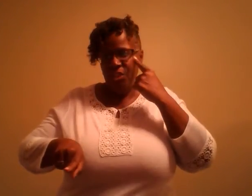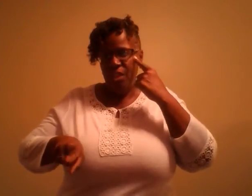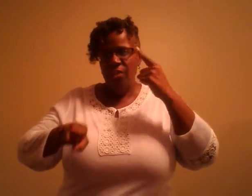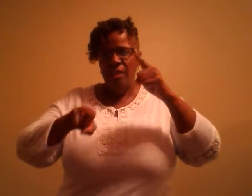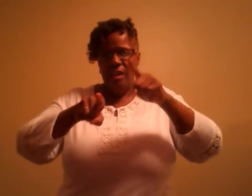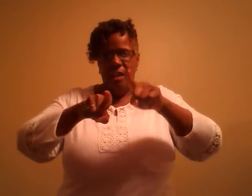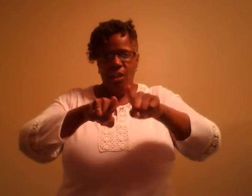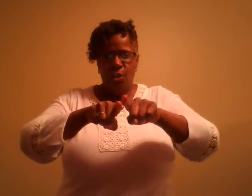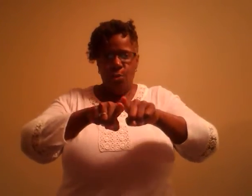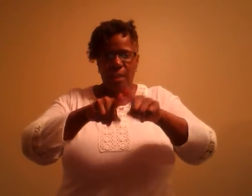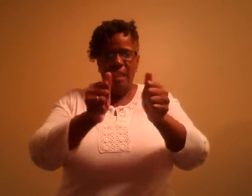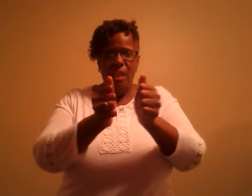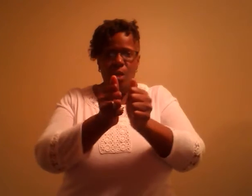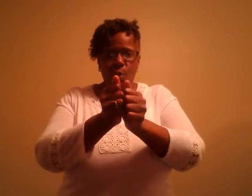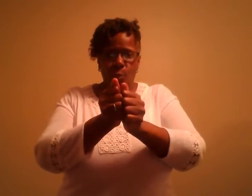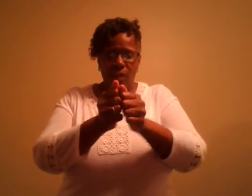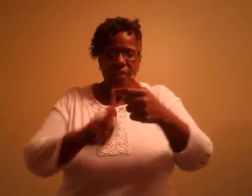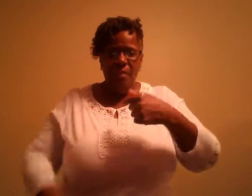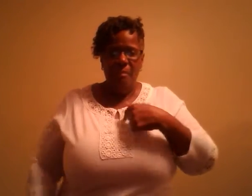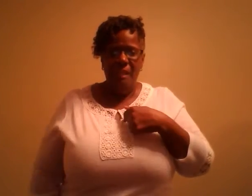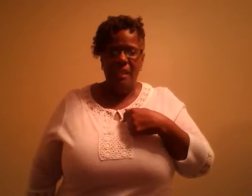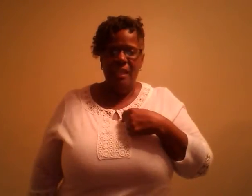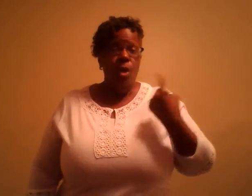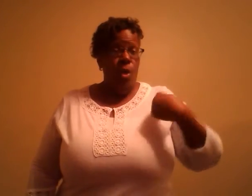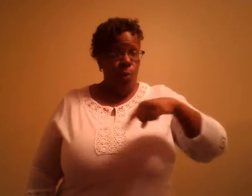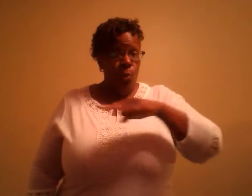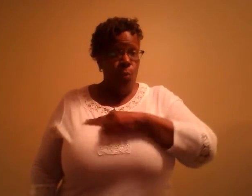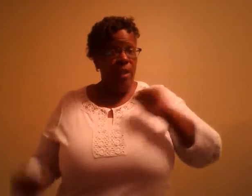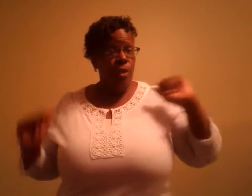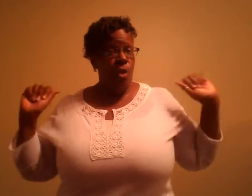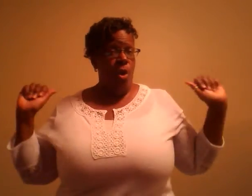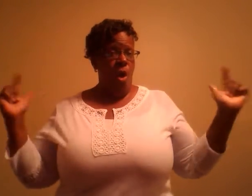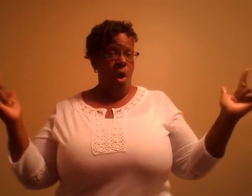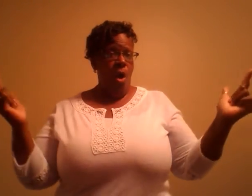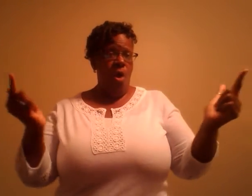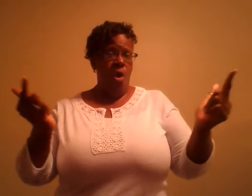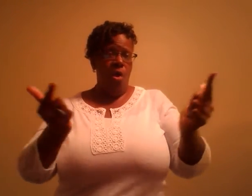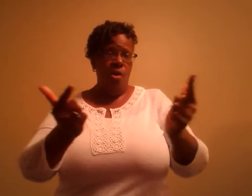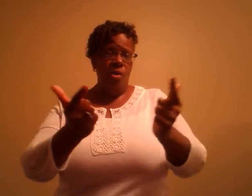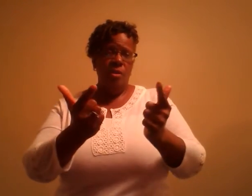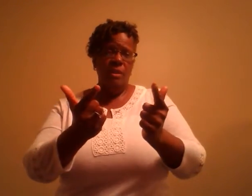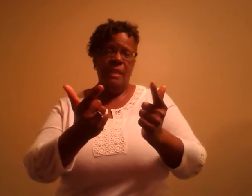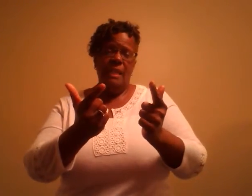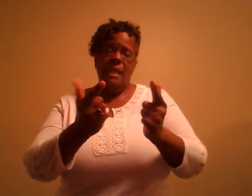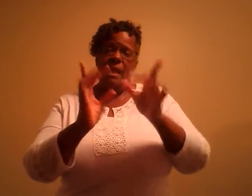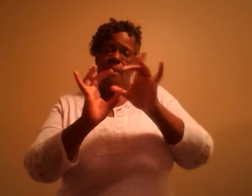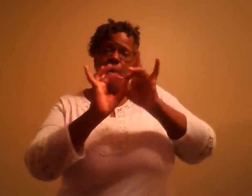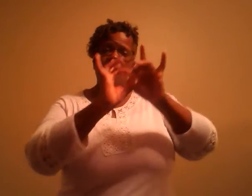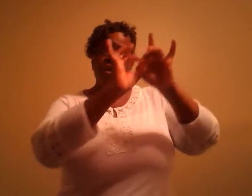here. Agree with me. We're all part